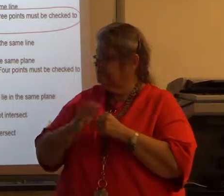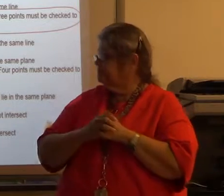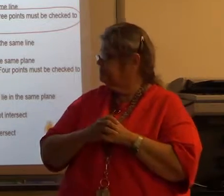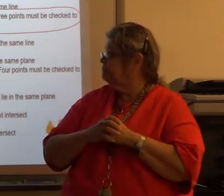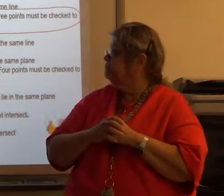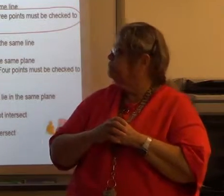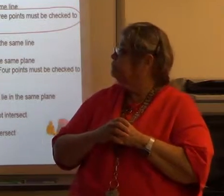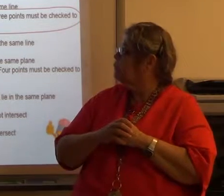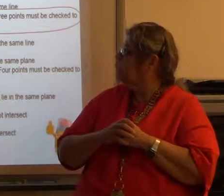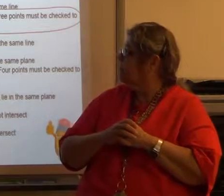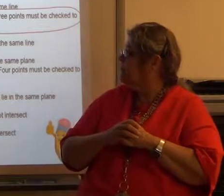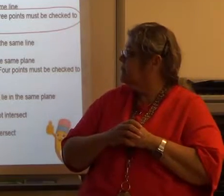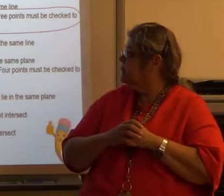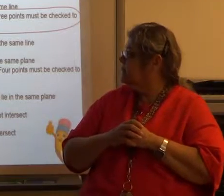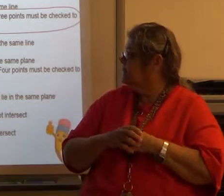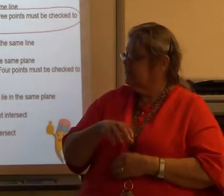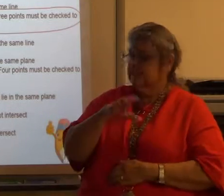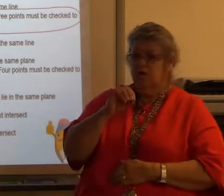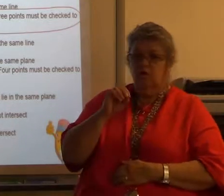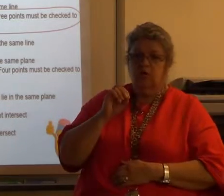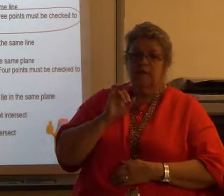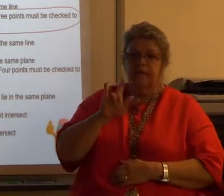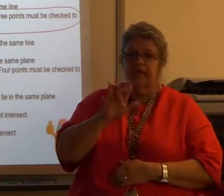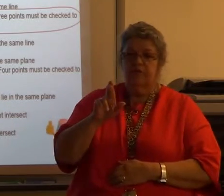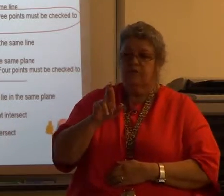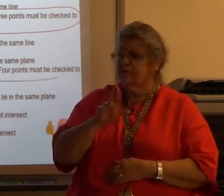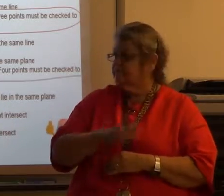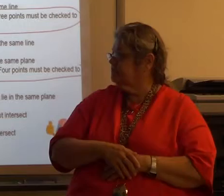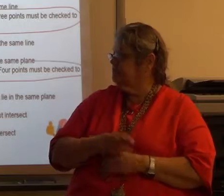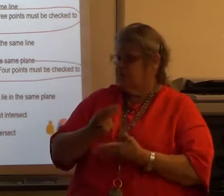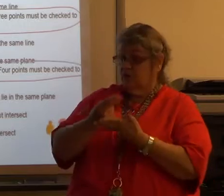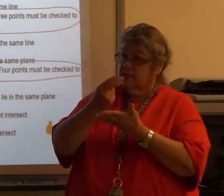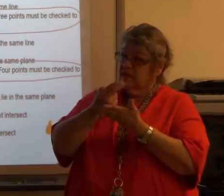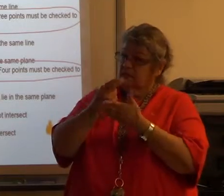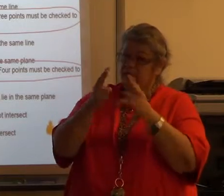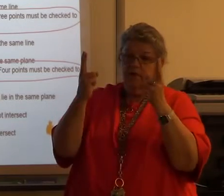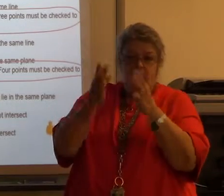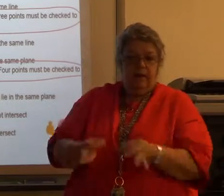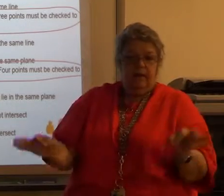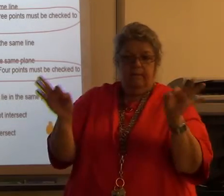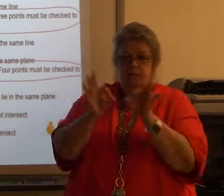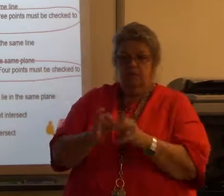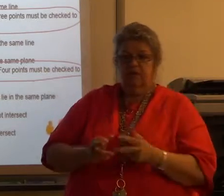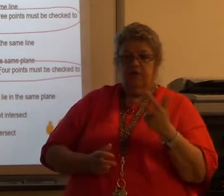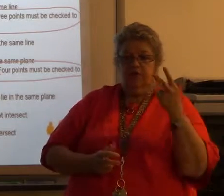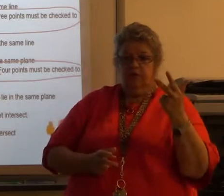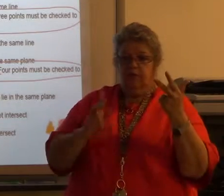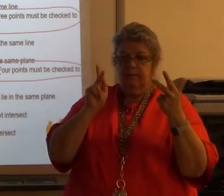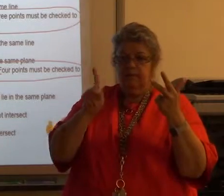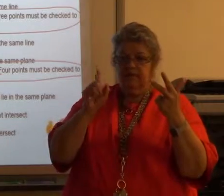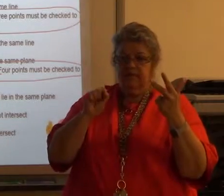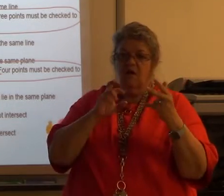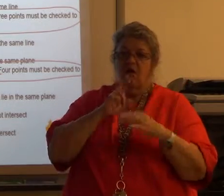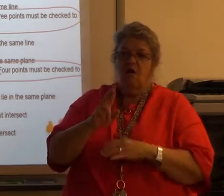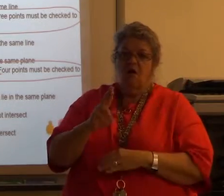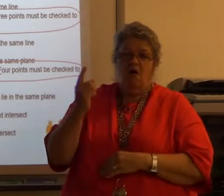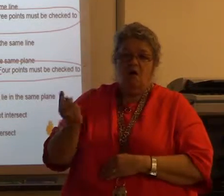in the same plane. And again, we have a hint, very important. 3 points are